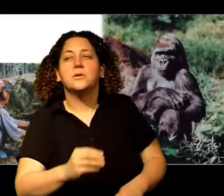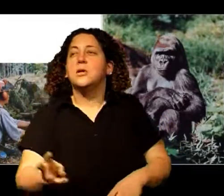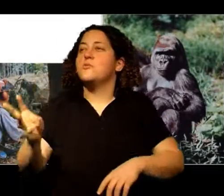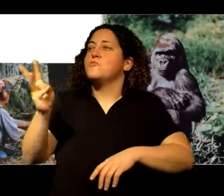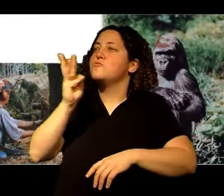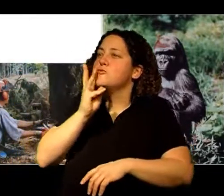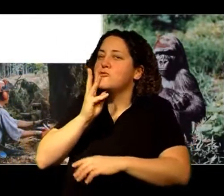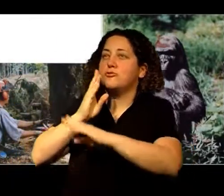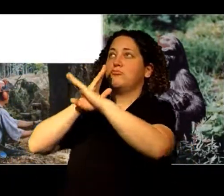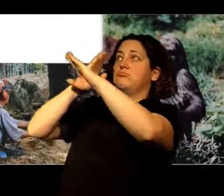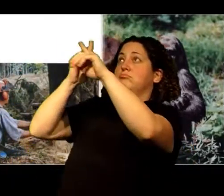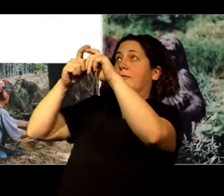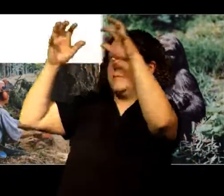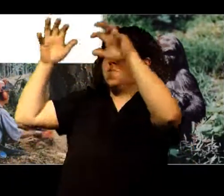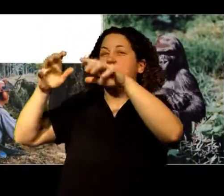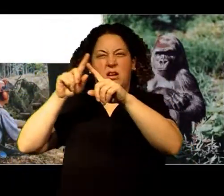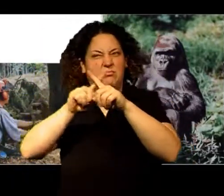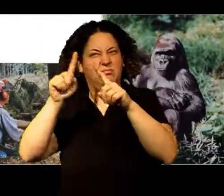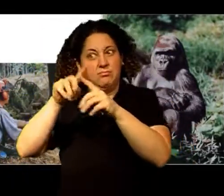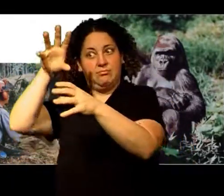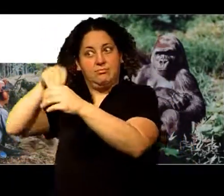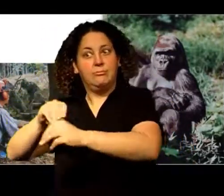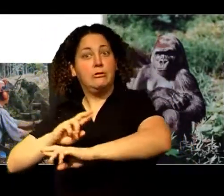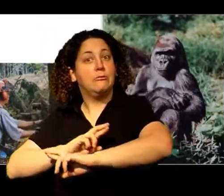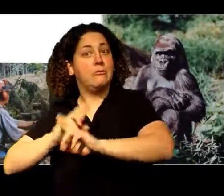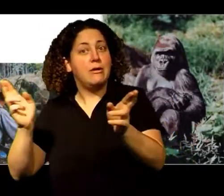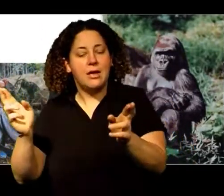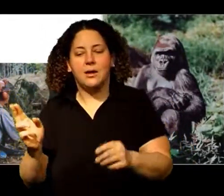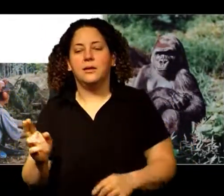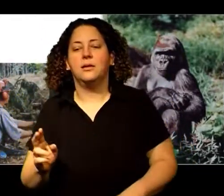The forests have everything gorillas need to stay alive.